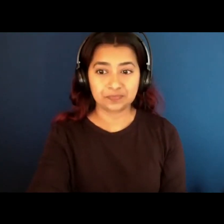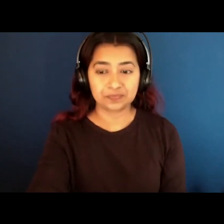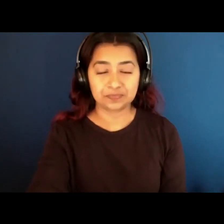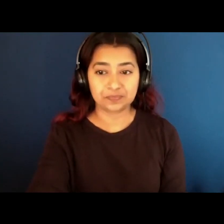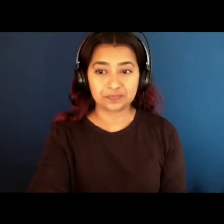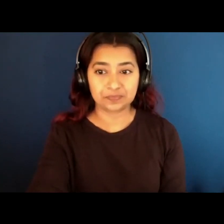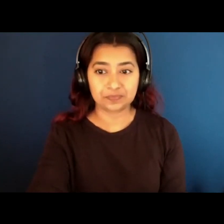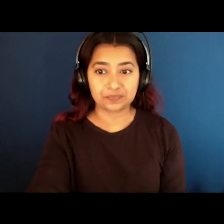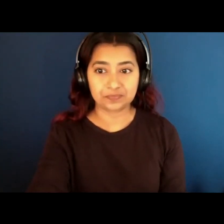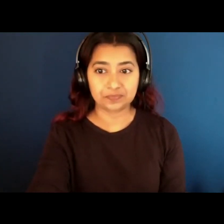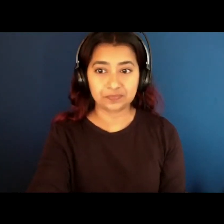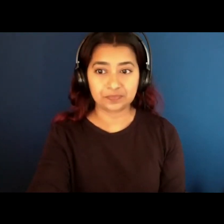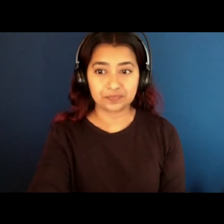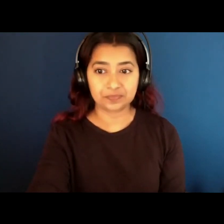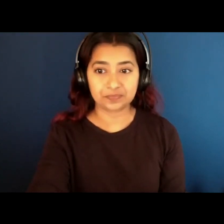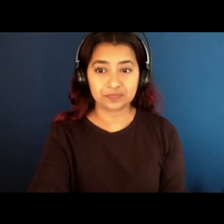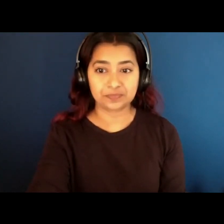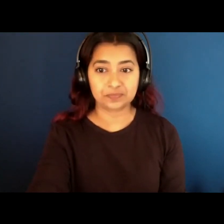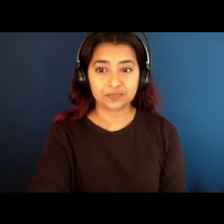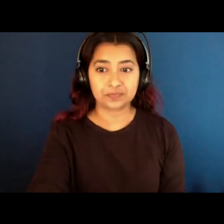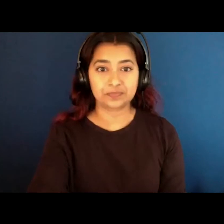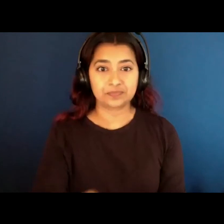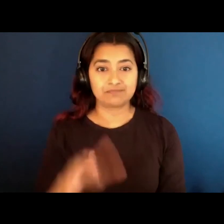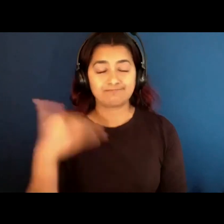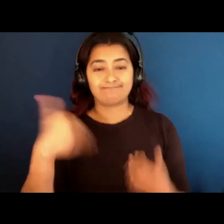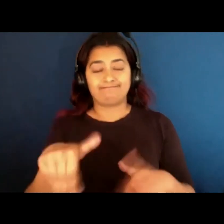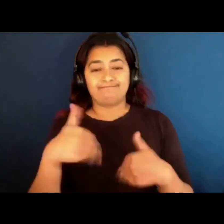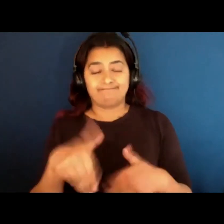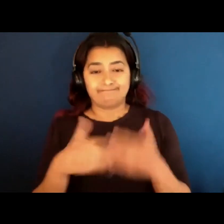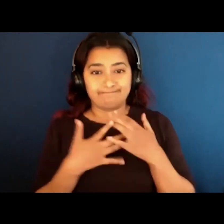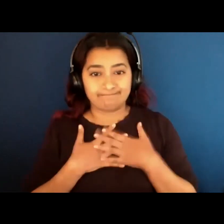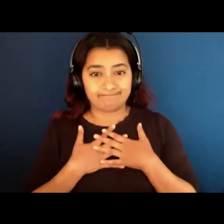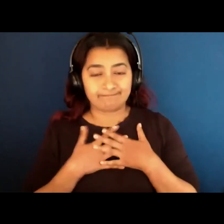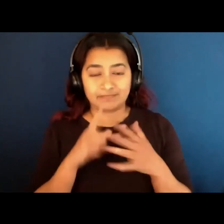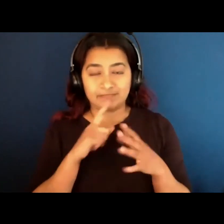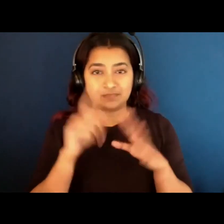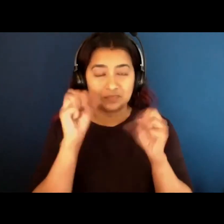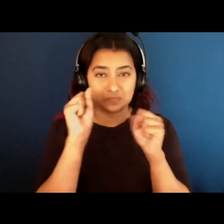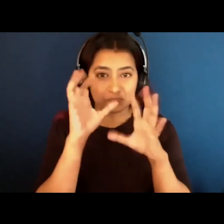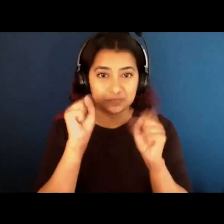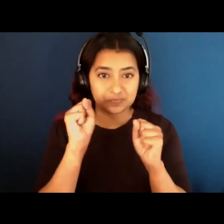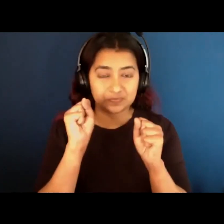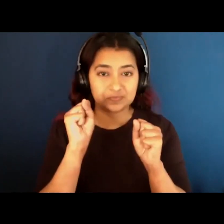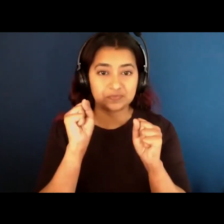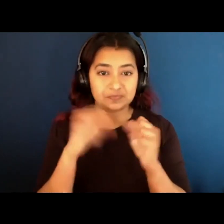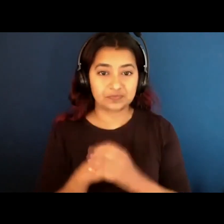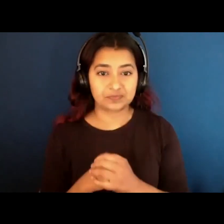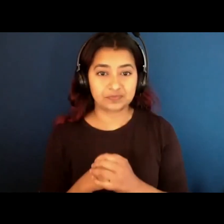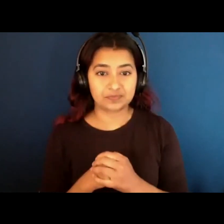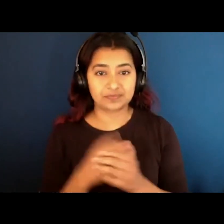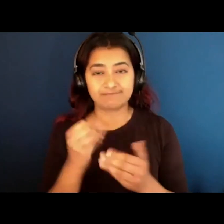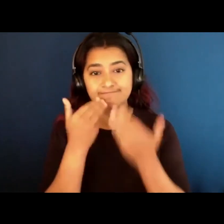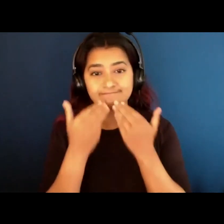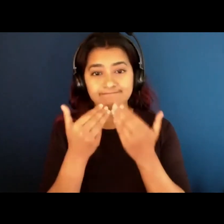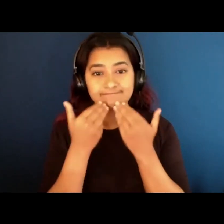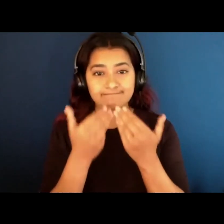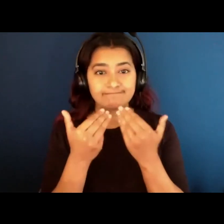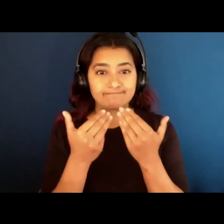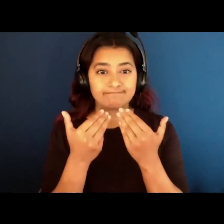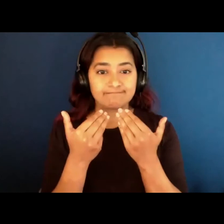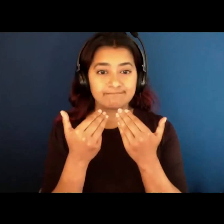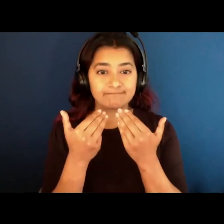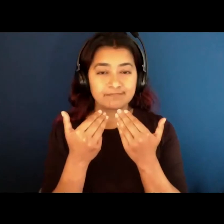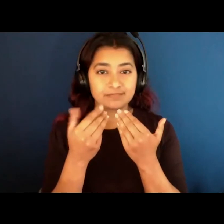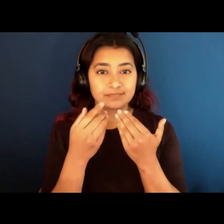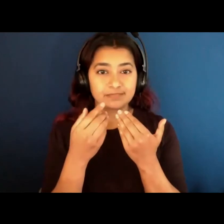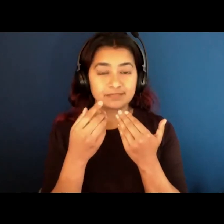It was, yeah, just incredible. And thank you for just